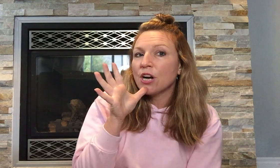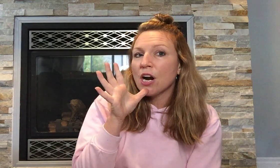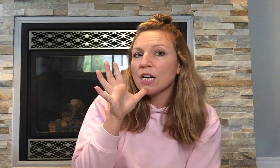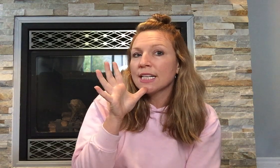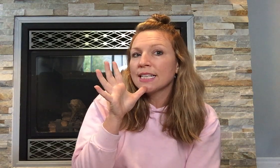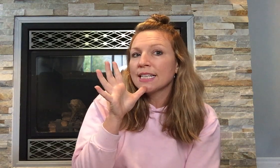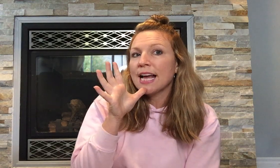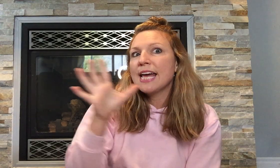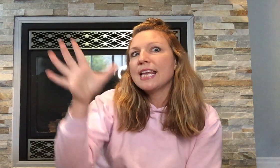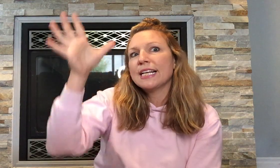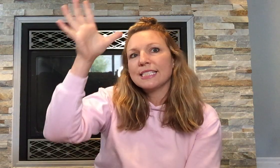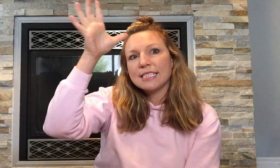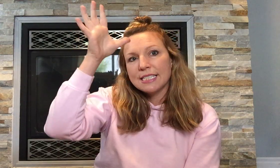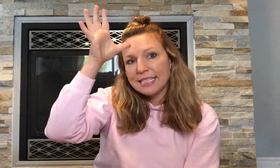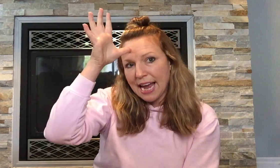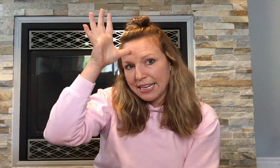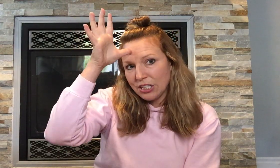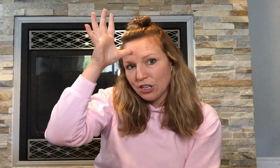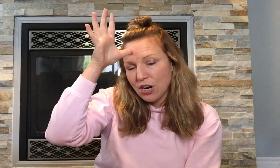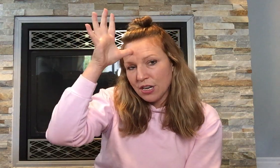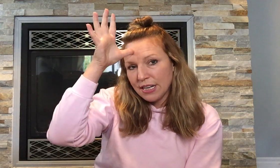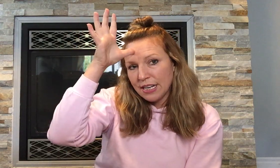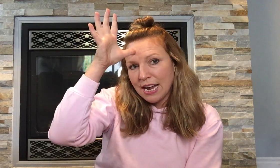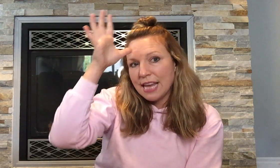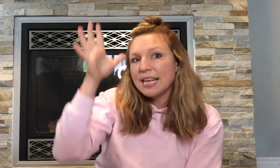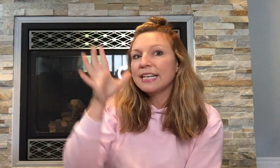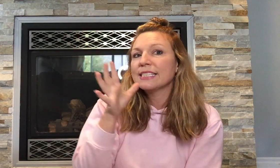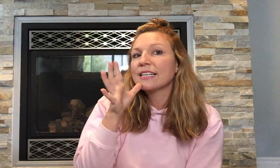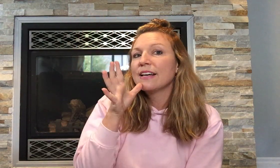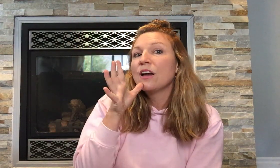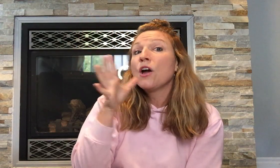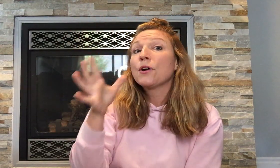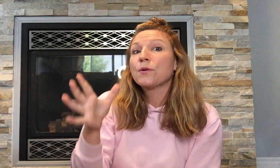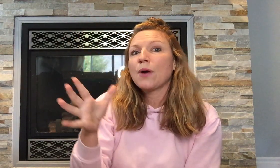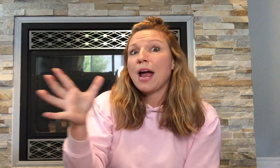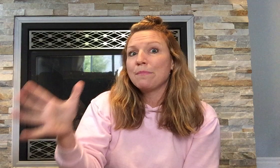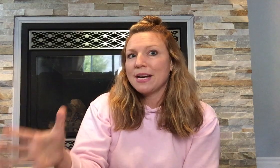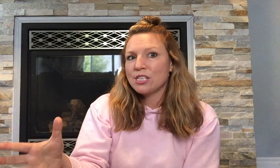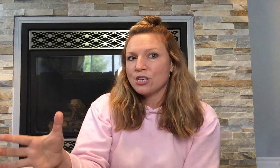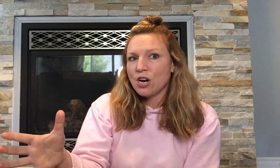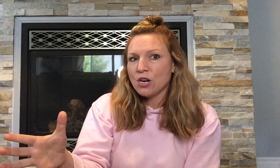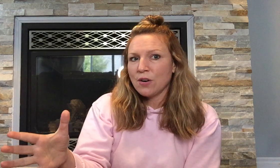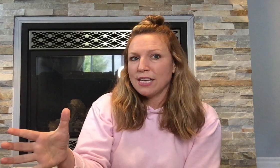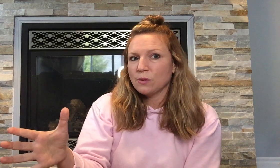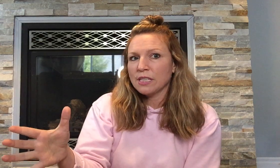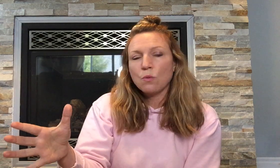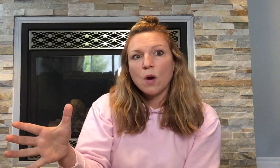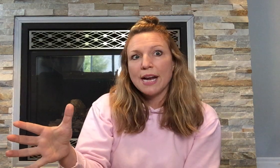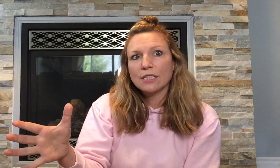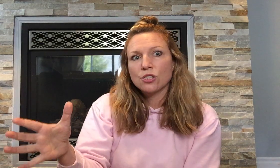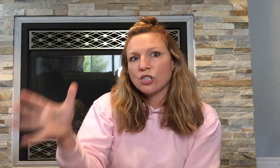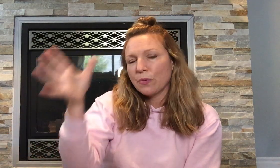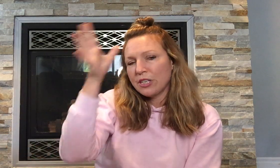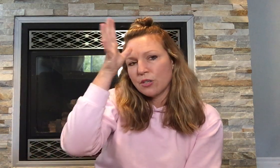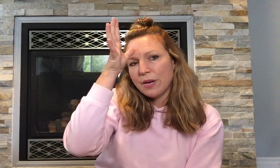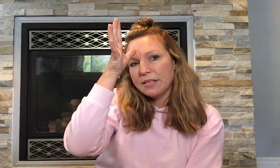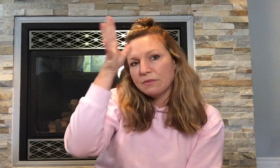shark. And then it's daddy shark. And then it's grandma shark. Okay, so it's like one extra generation away.